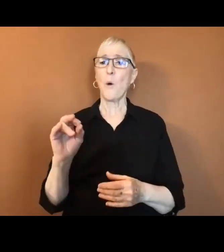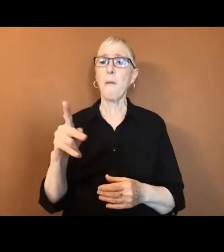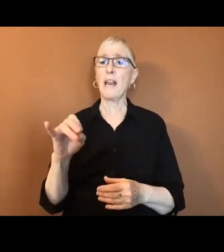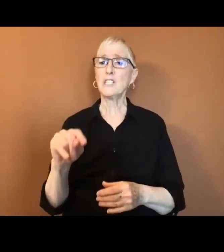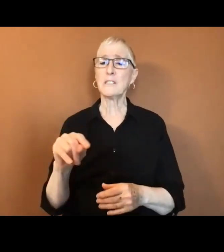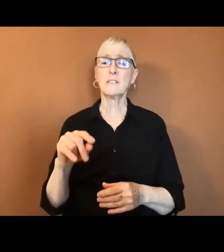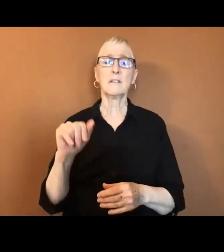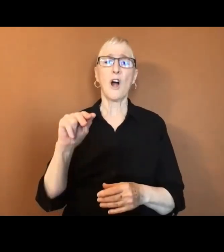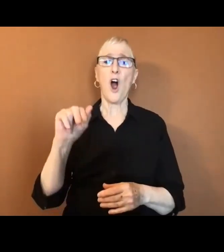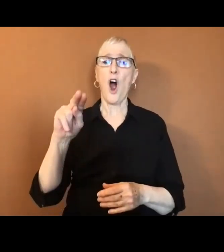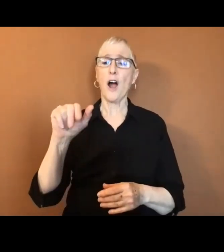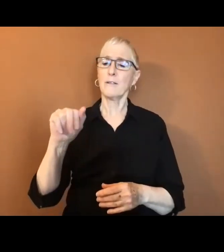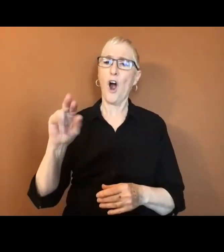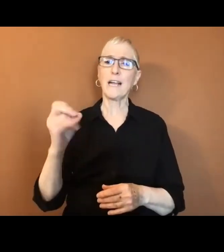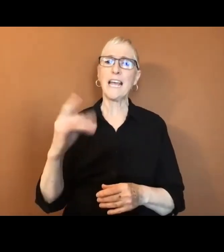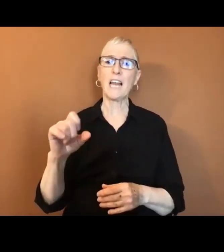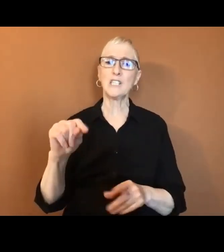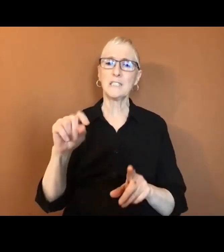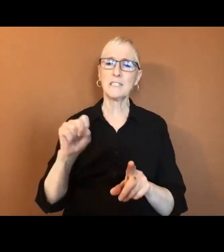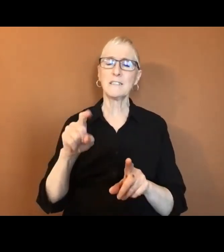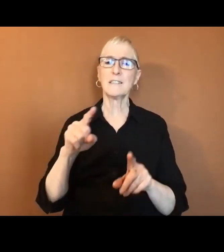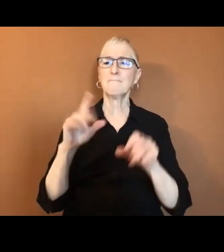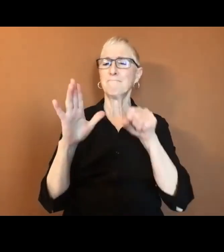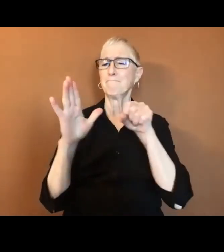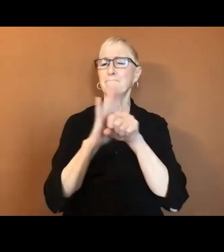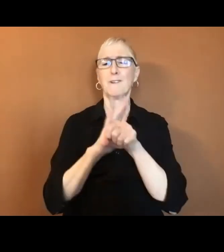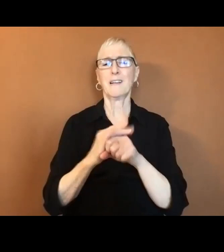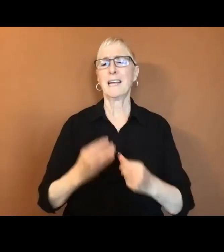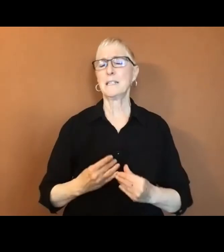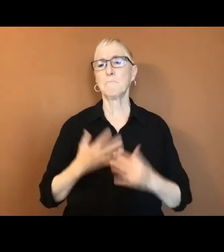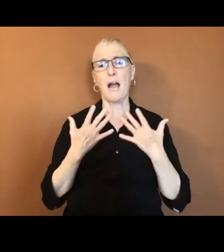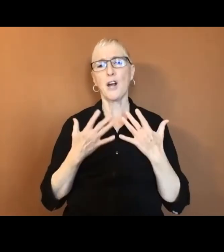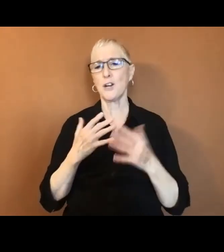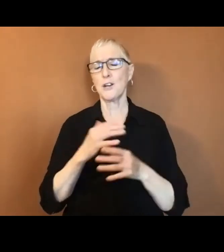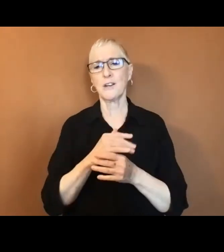archaeologists. So it's full on across the board, and it's very inspiring because you really,